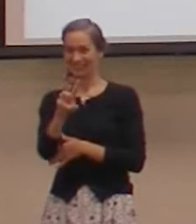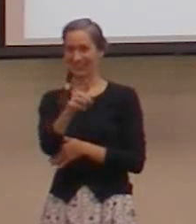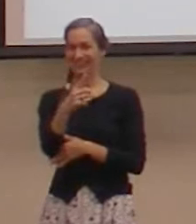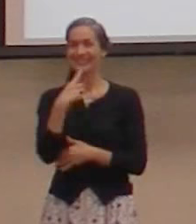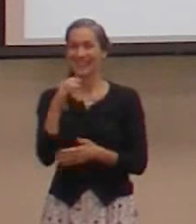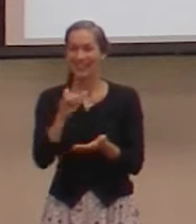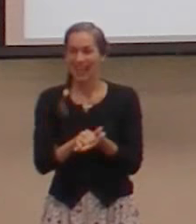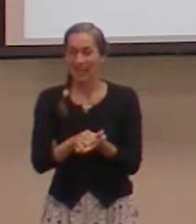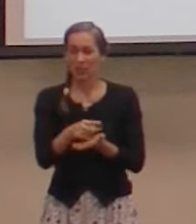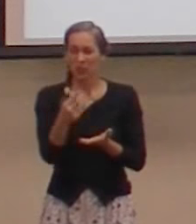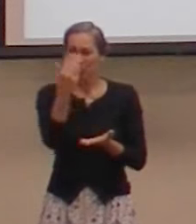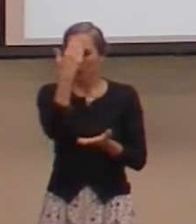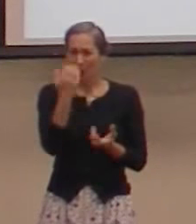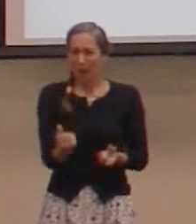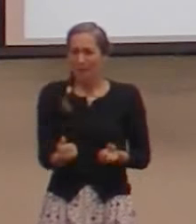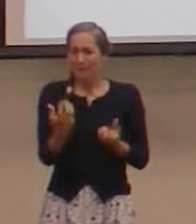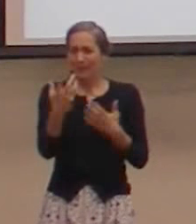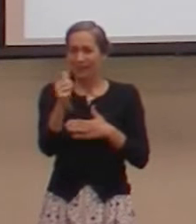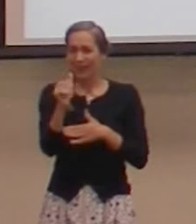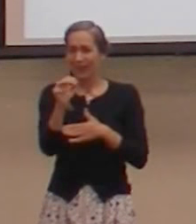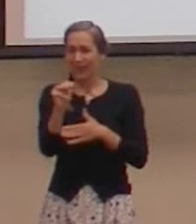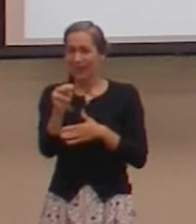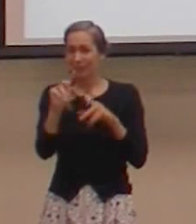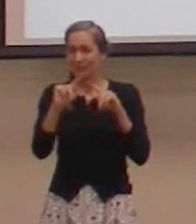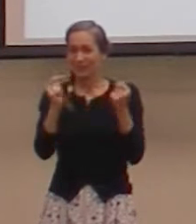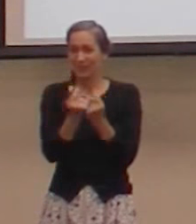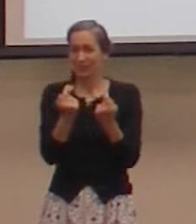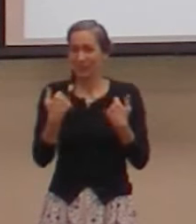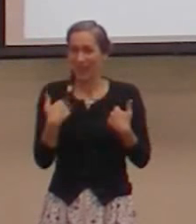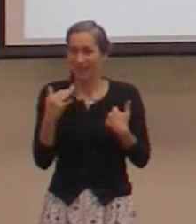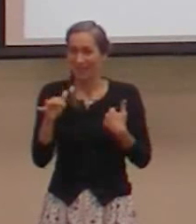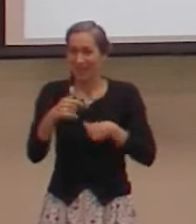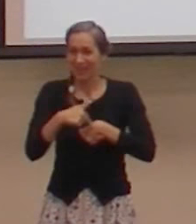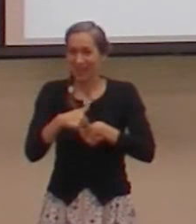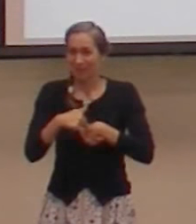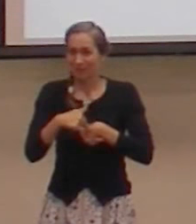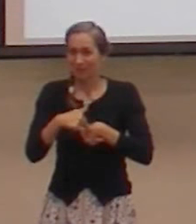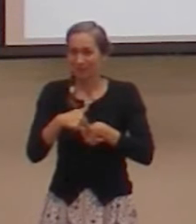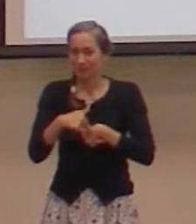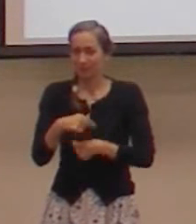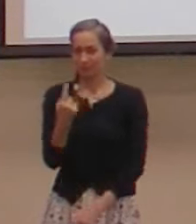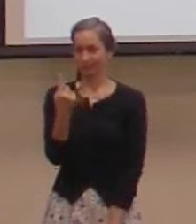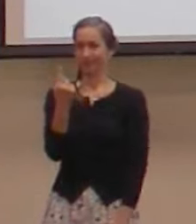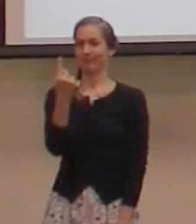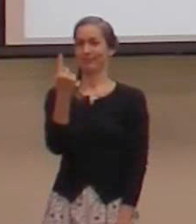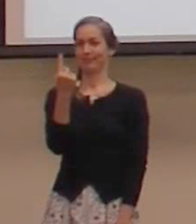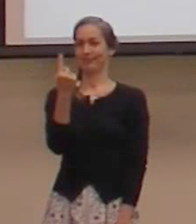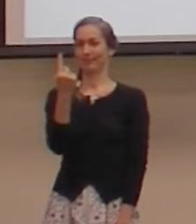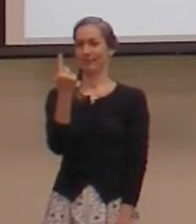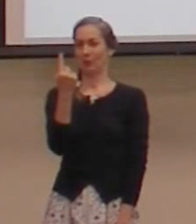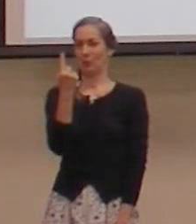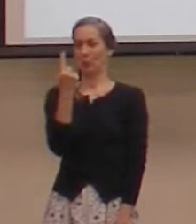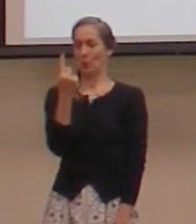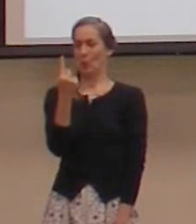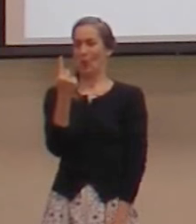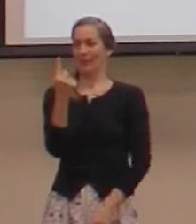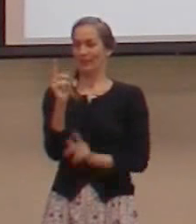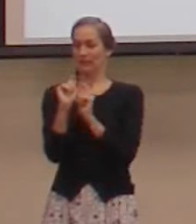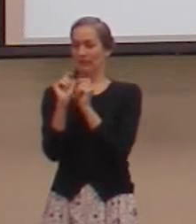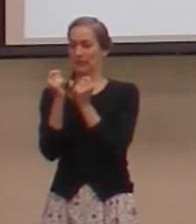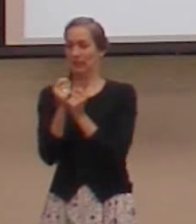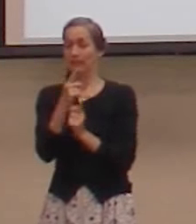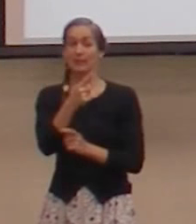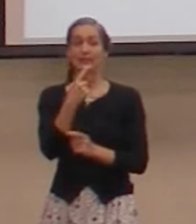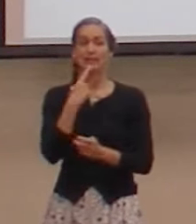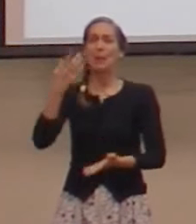you know how many AIM teams we had? One. We had one AIM team, and I love how Nat says